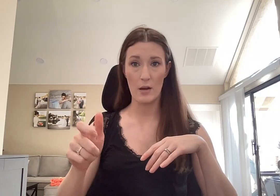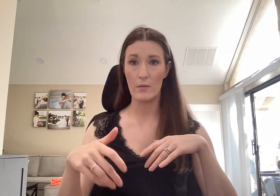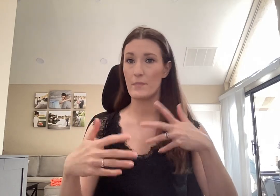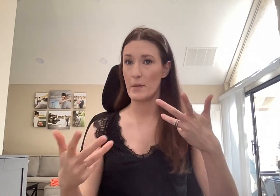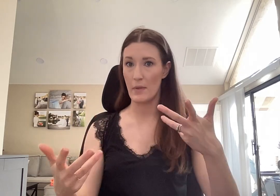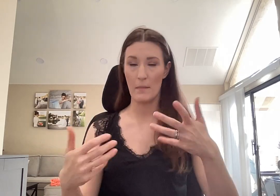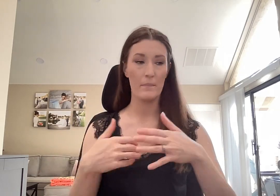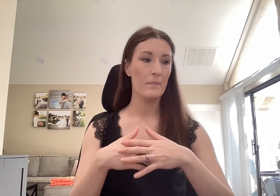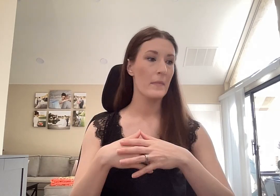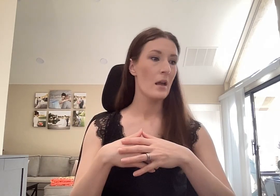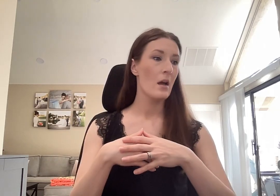Channel, something.